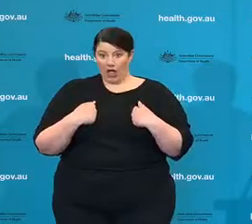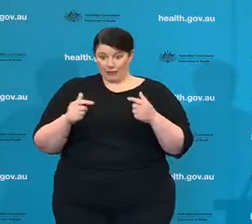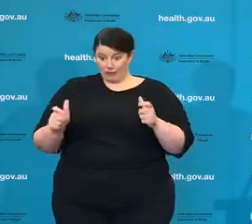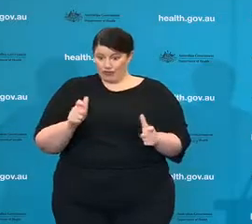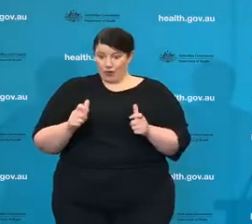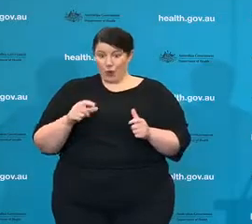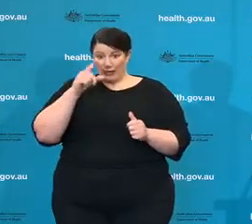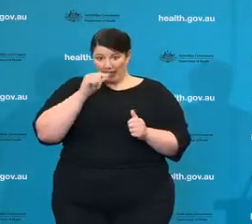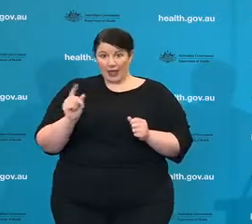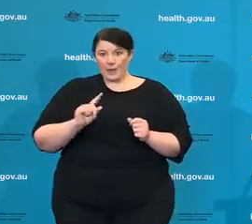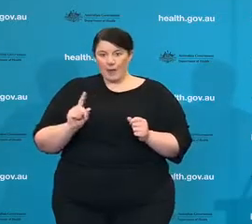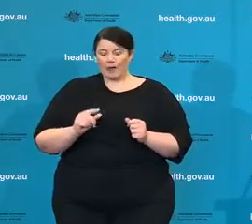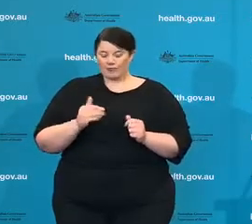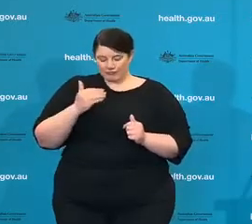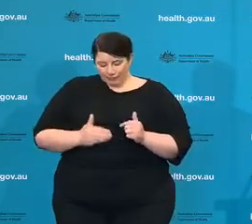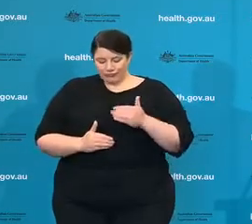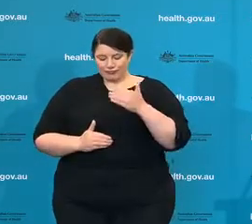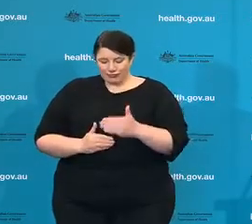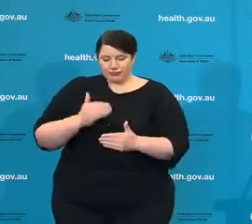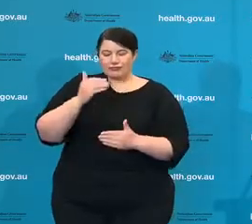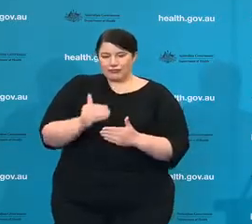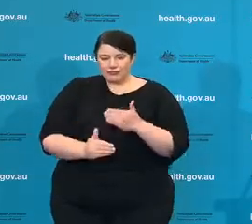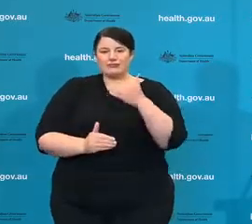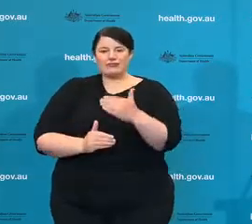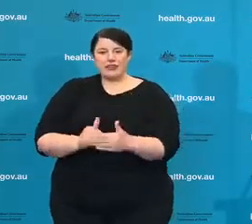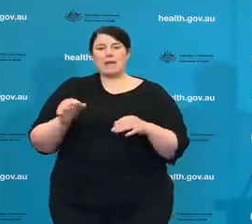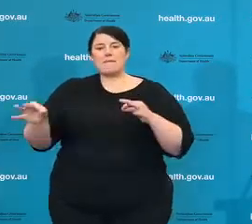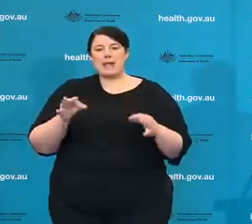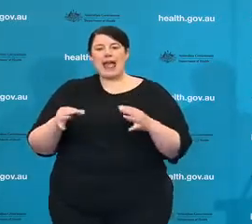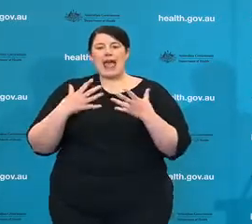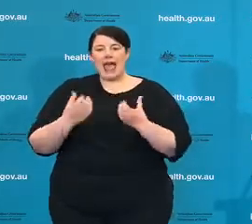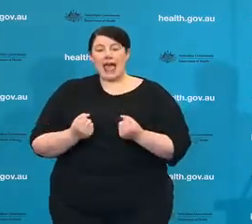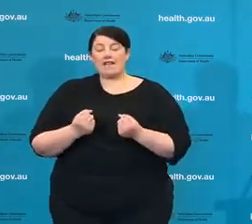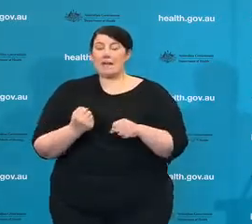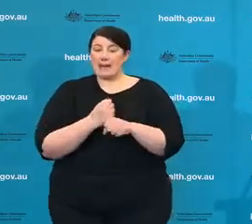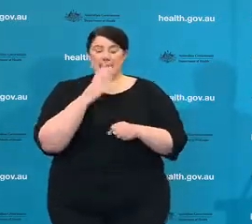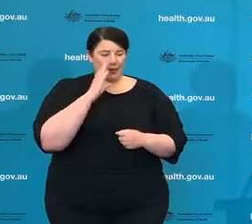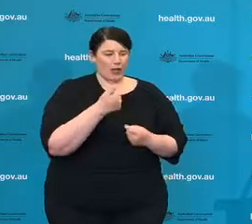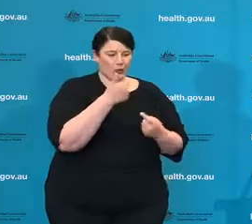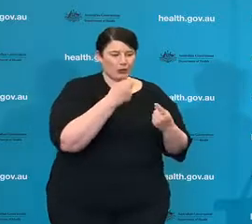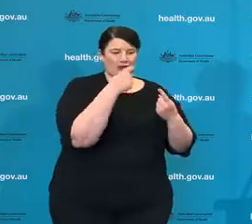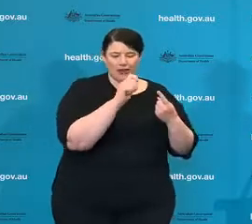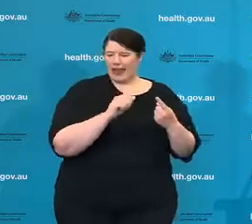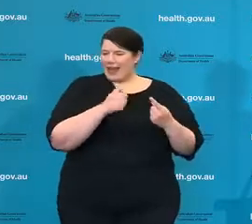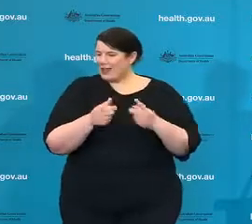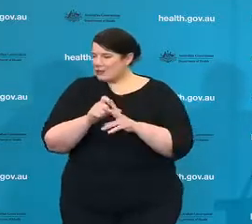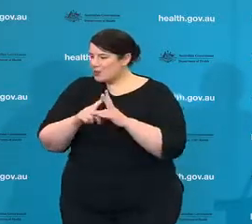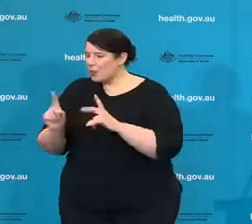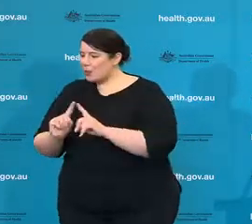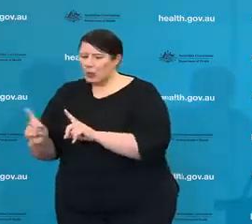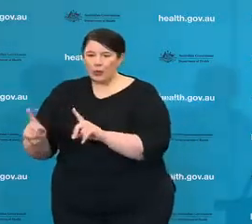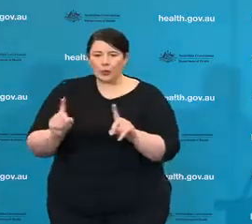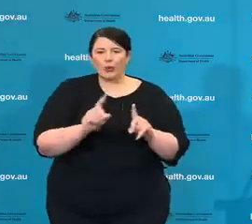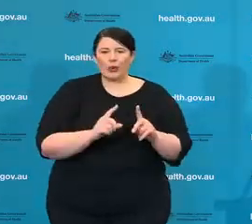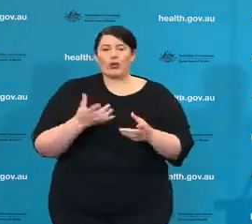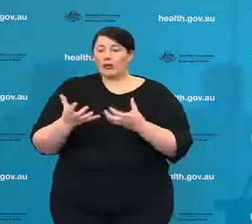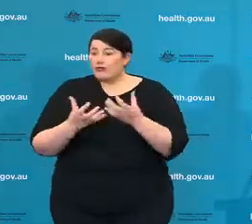control, as controlled as possible and get the small wins during the day. But if that's not